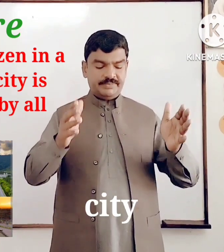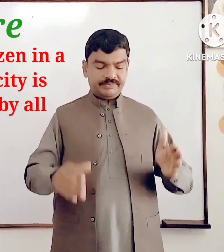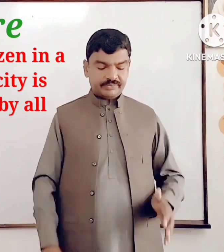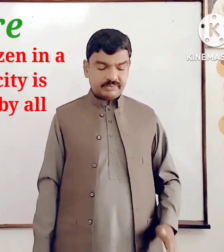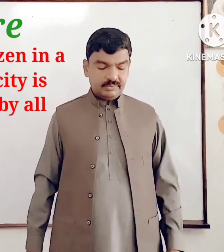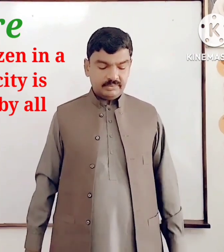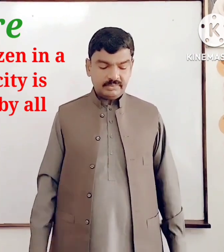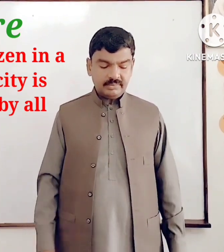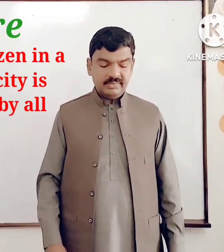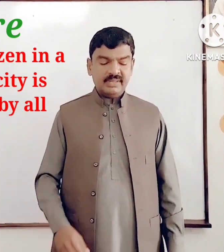city